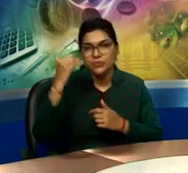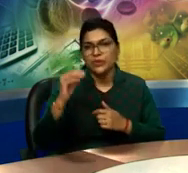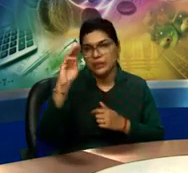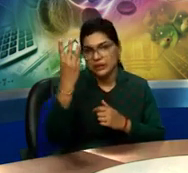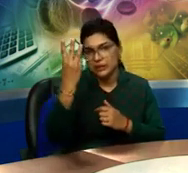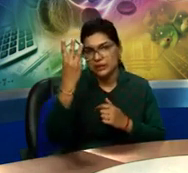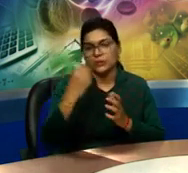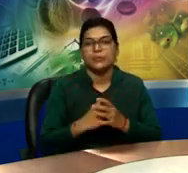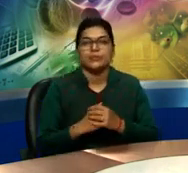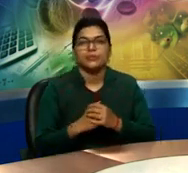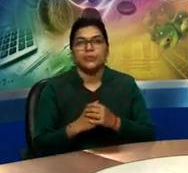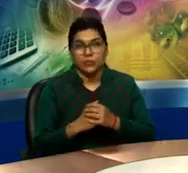never work alone, we work in a team.